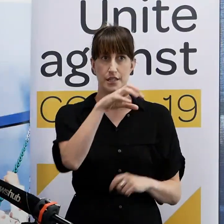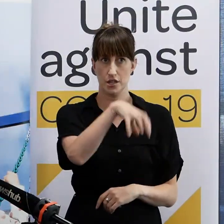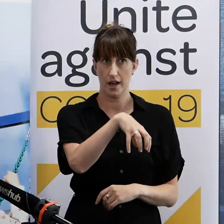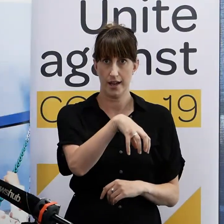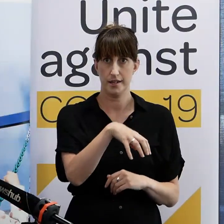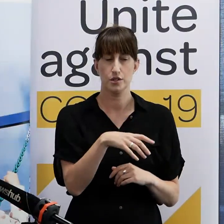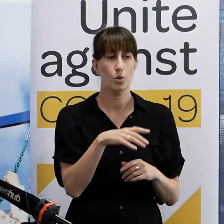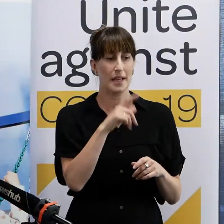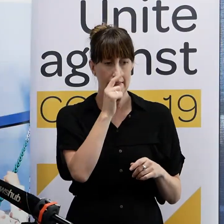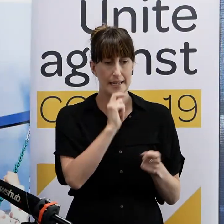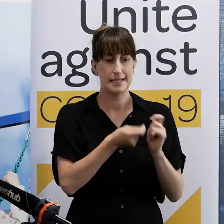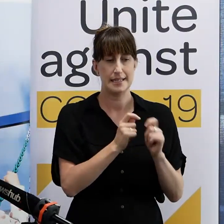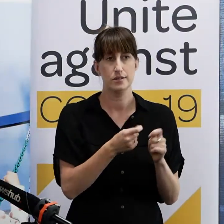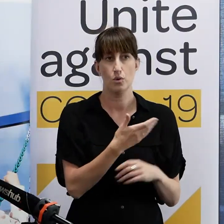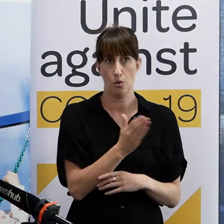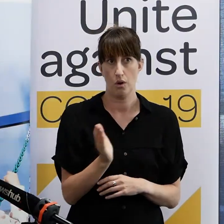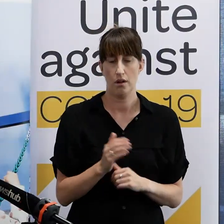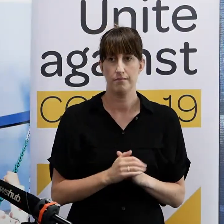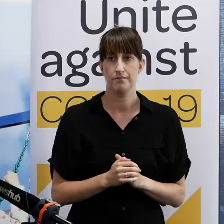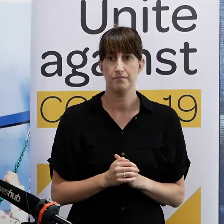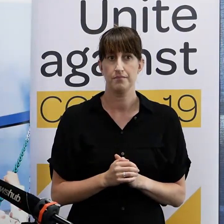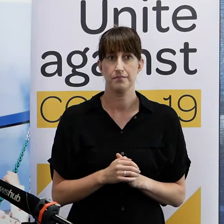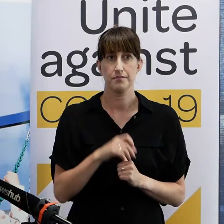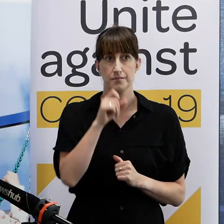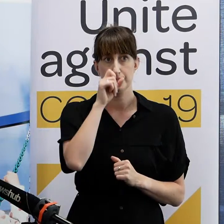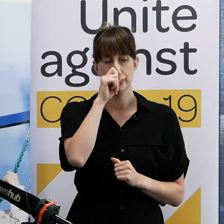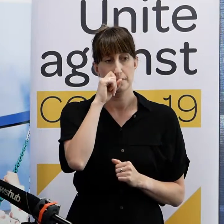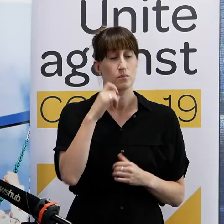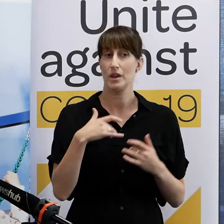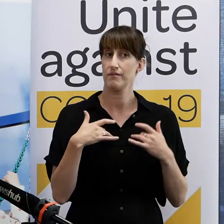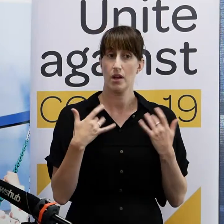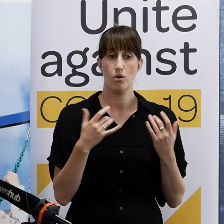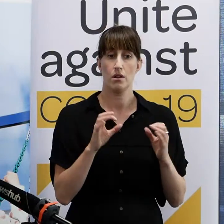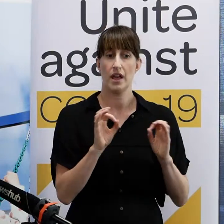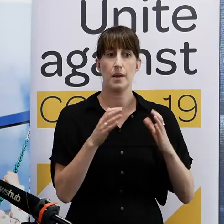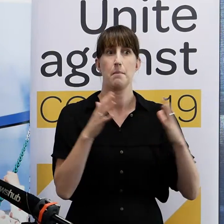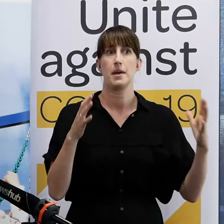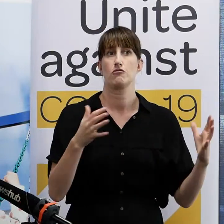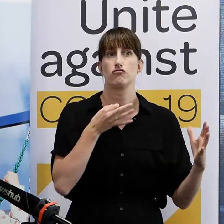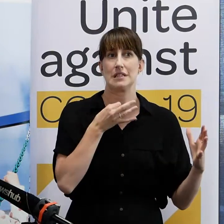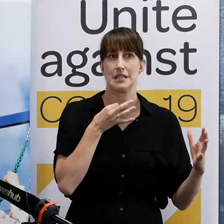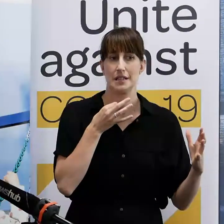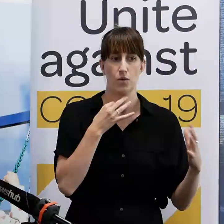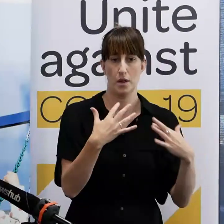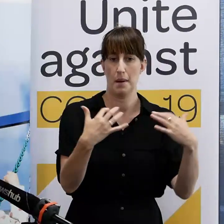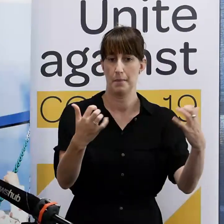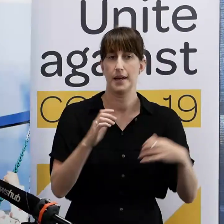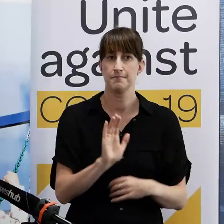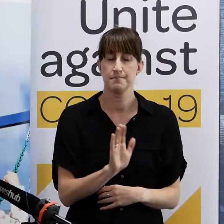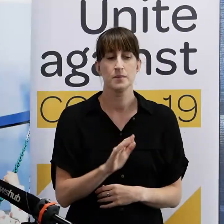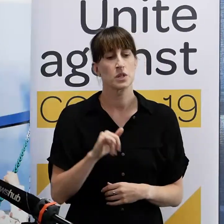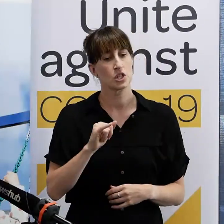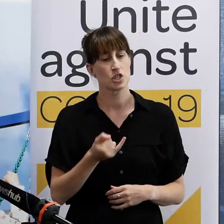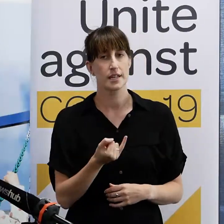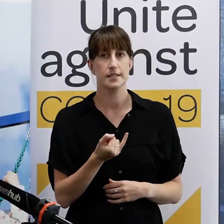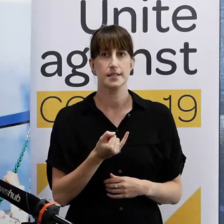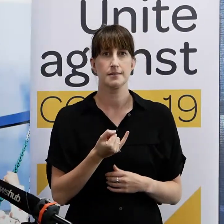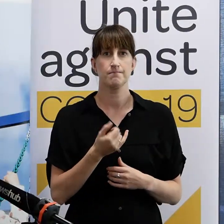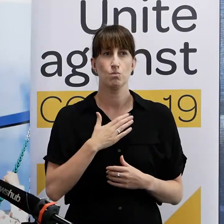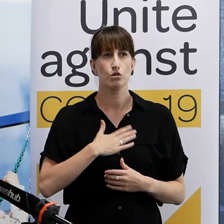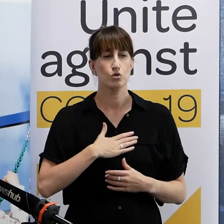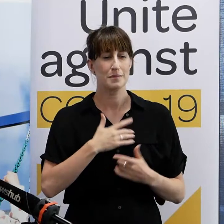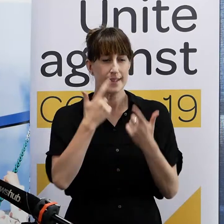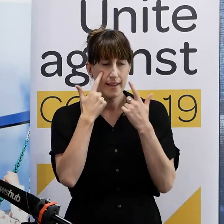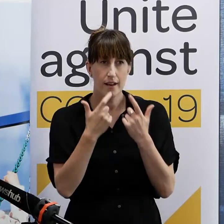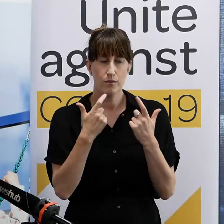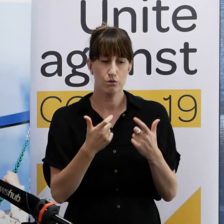that we don't consider there's a wider public health risk. We are just doing this as part of being very